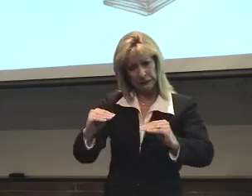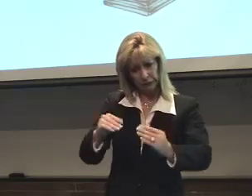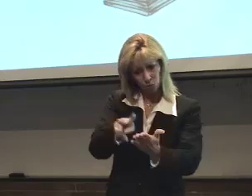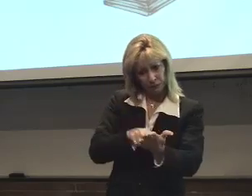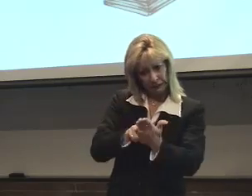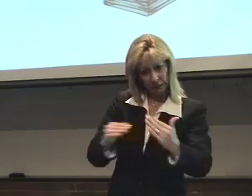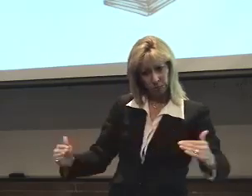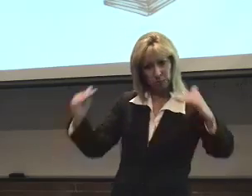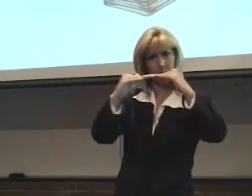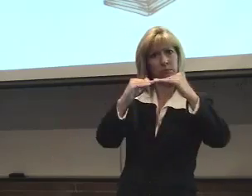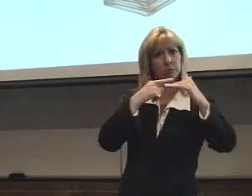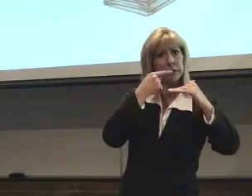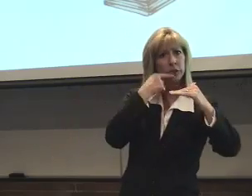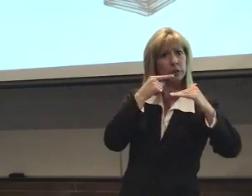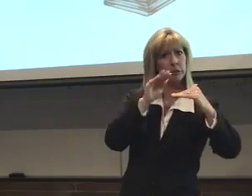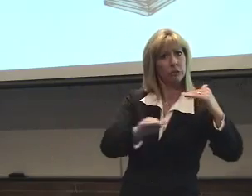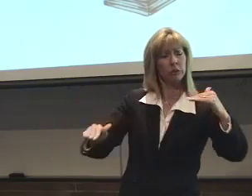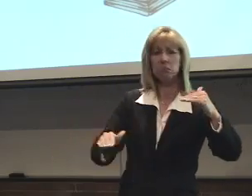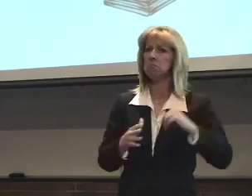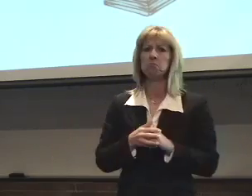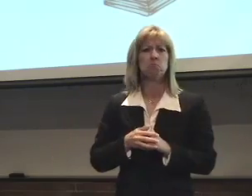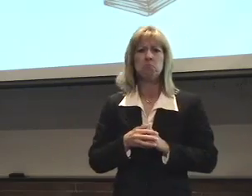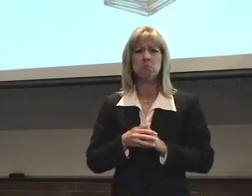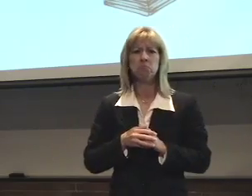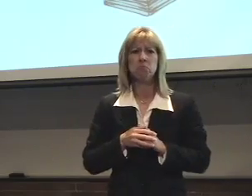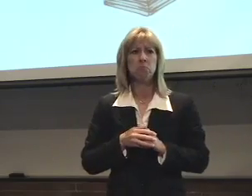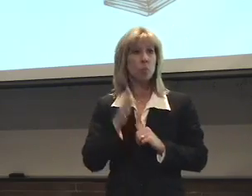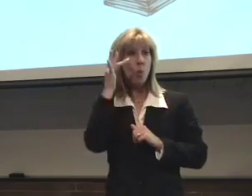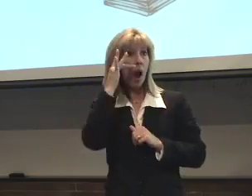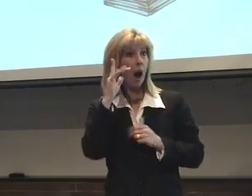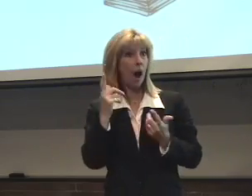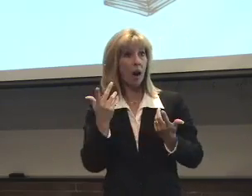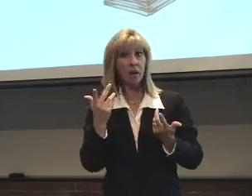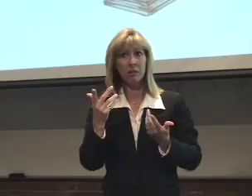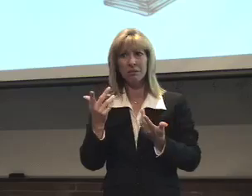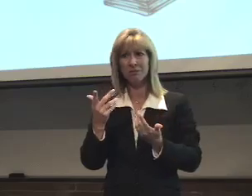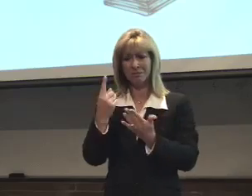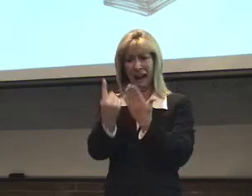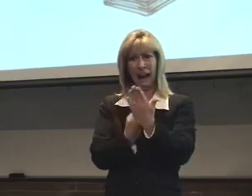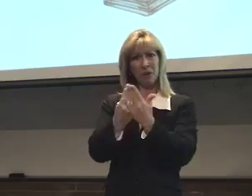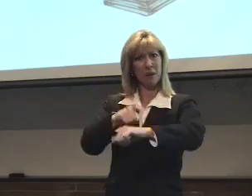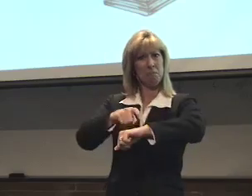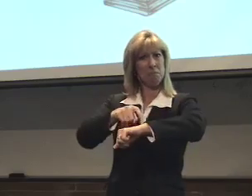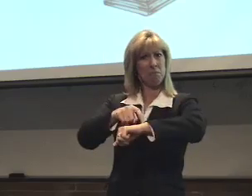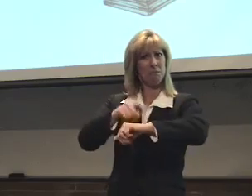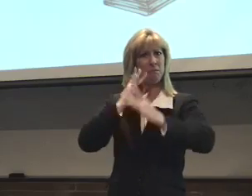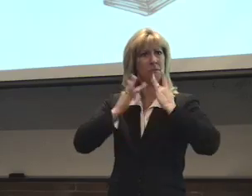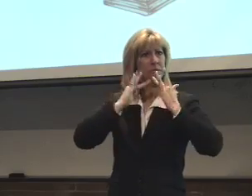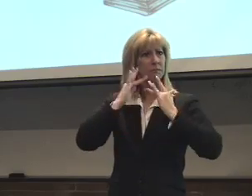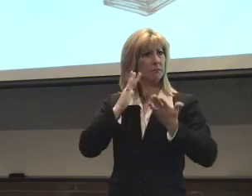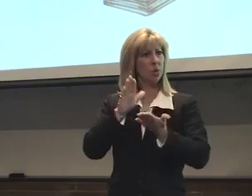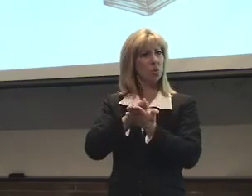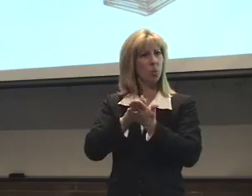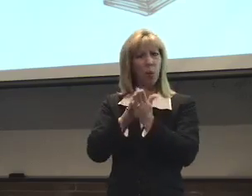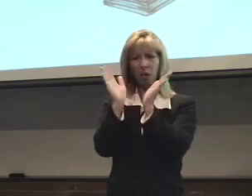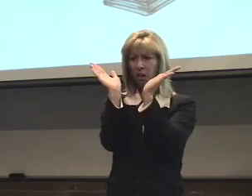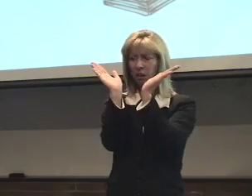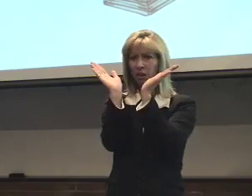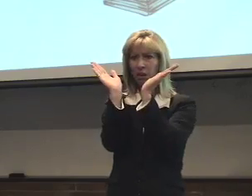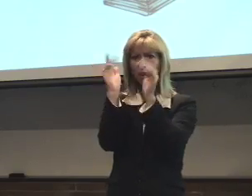in school. There's just not enough hours in the day. And whether the child is hearing or deaf or whatever, you know what parents have to